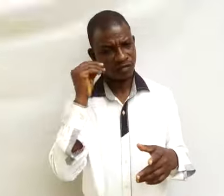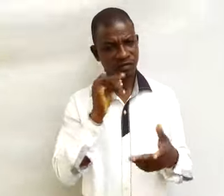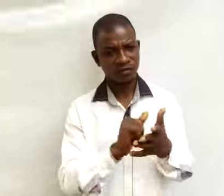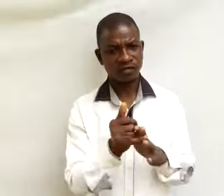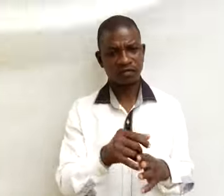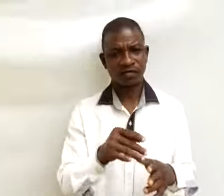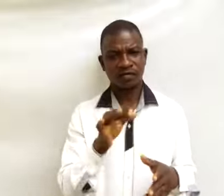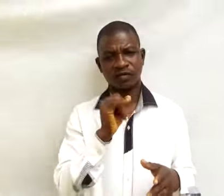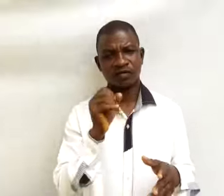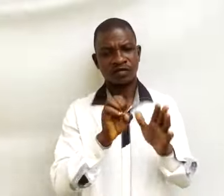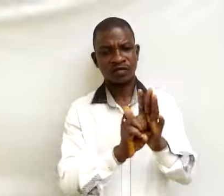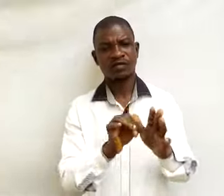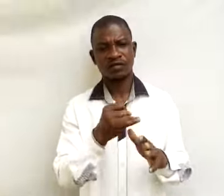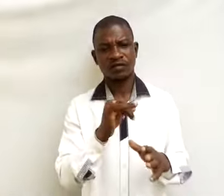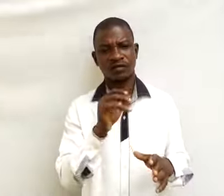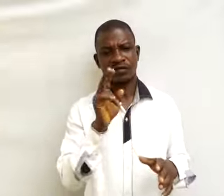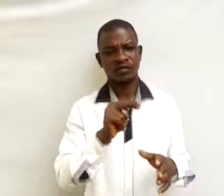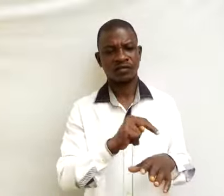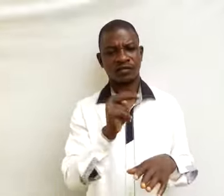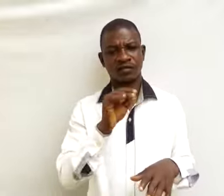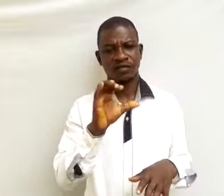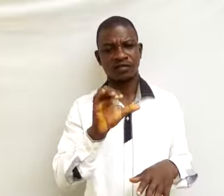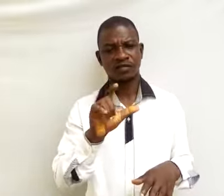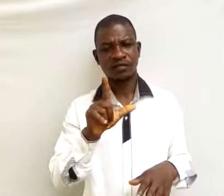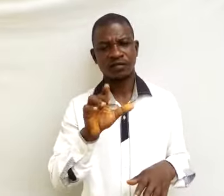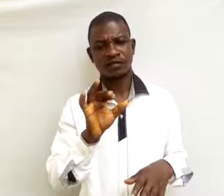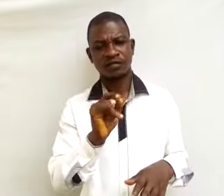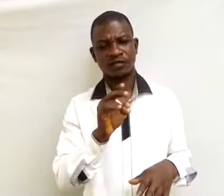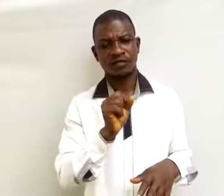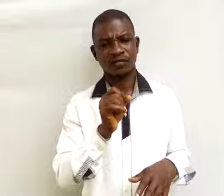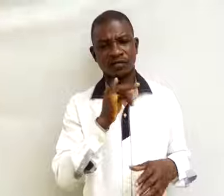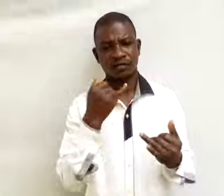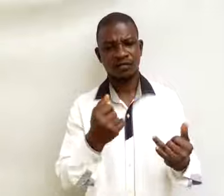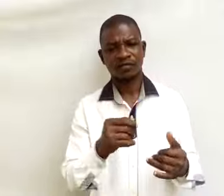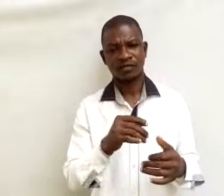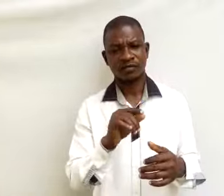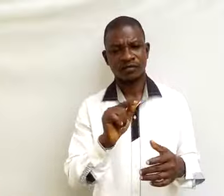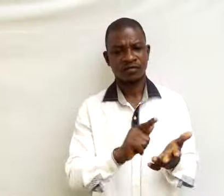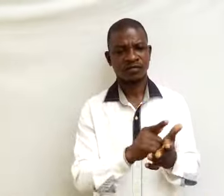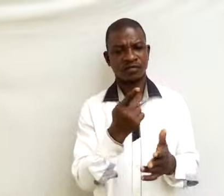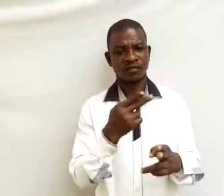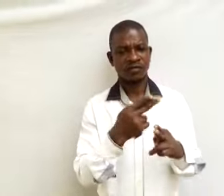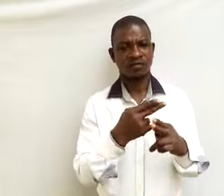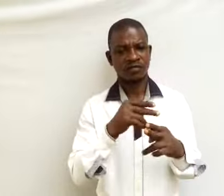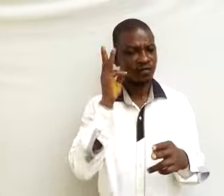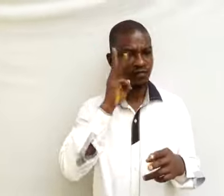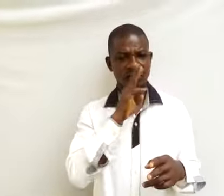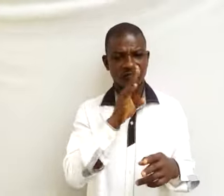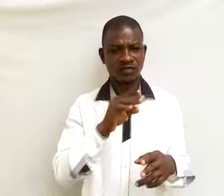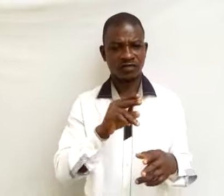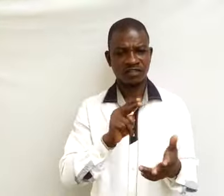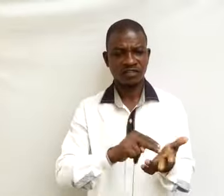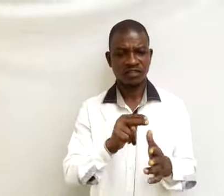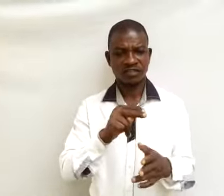of noun clause. Now, its grammatical name will be noun clause, the